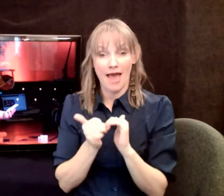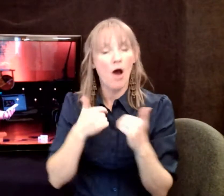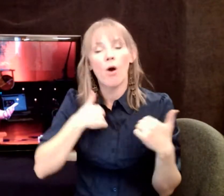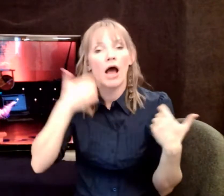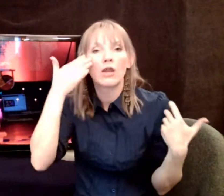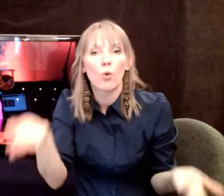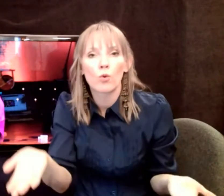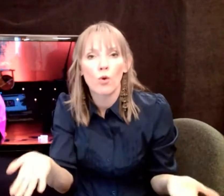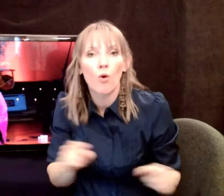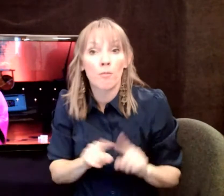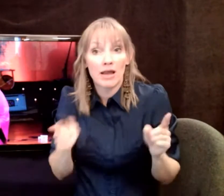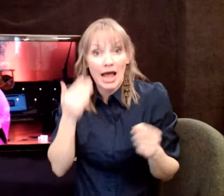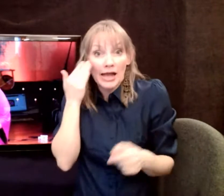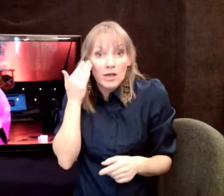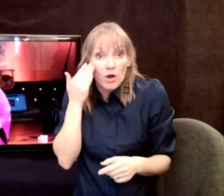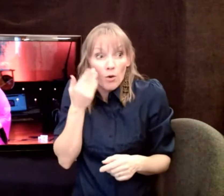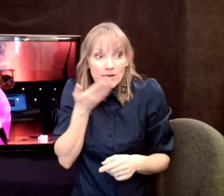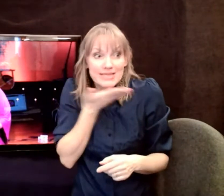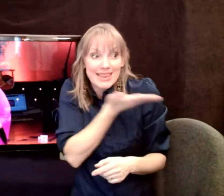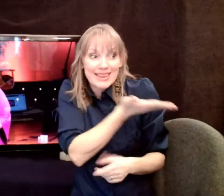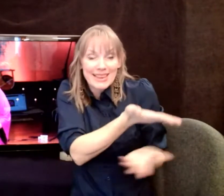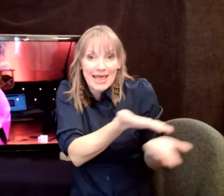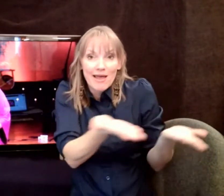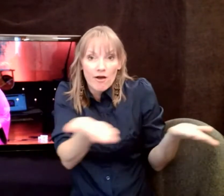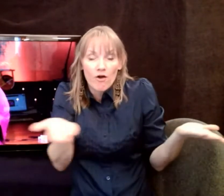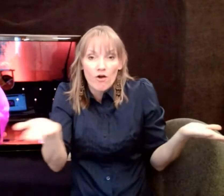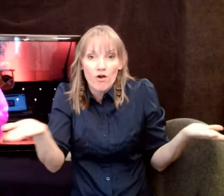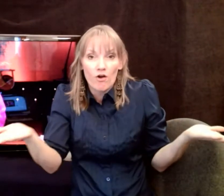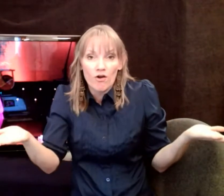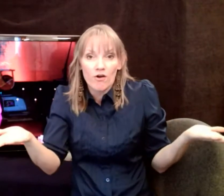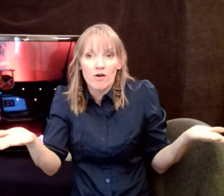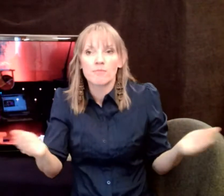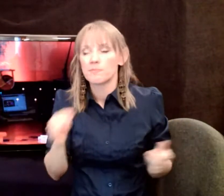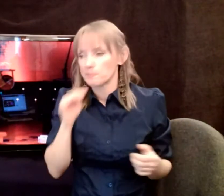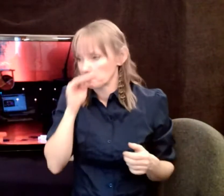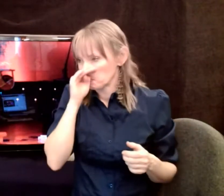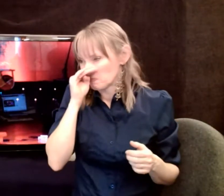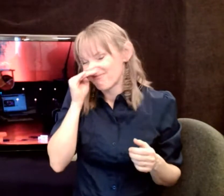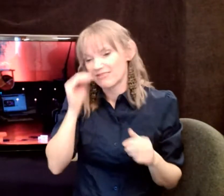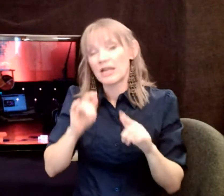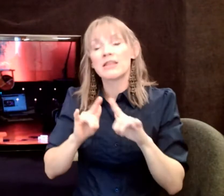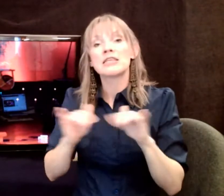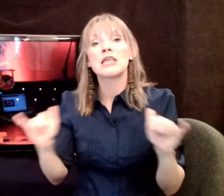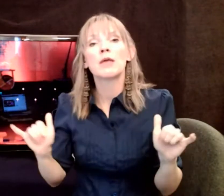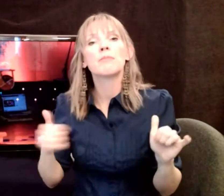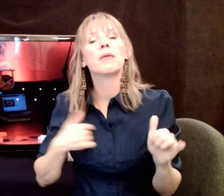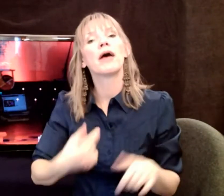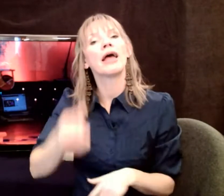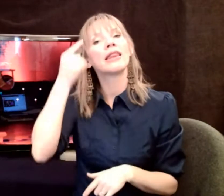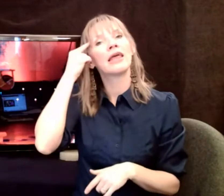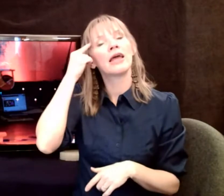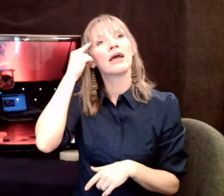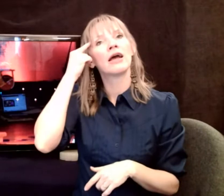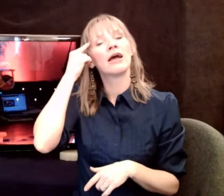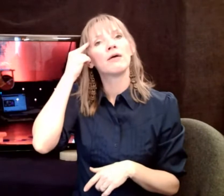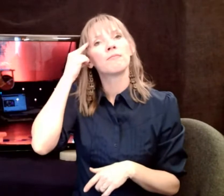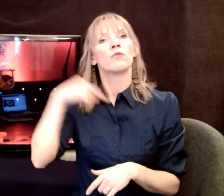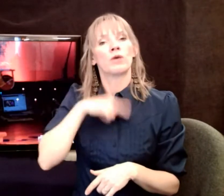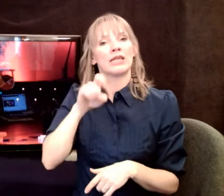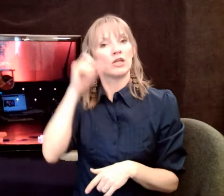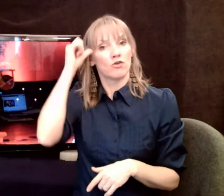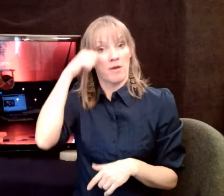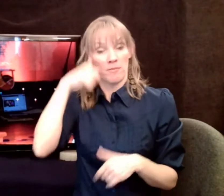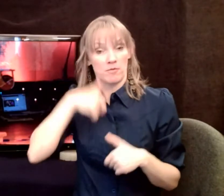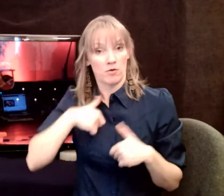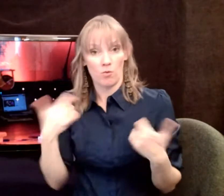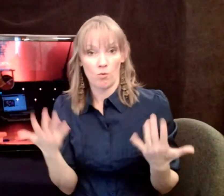happens, but I know it's there. At the same time, I think that the point that we get to remember is that